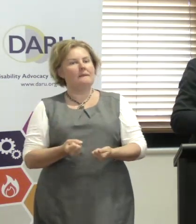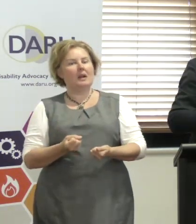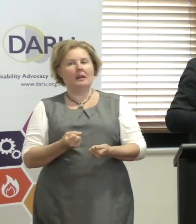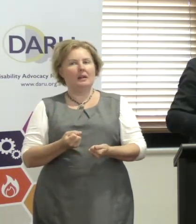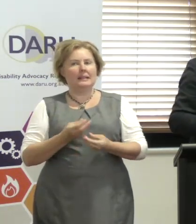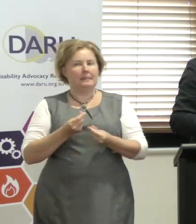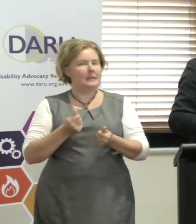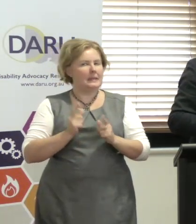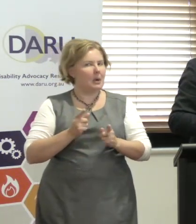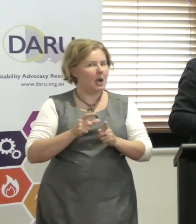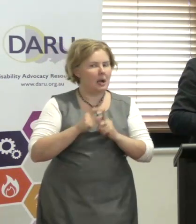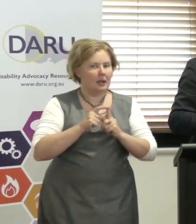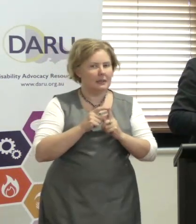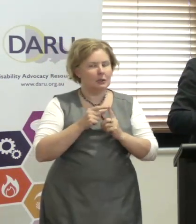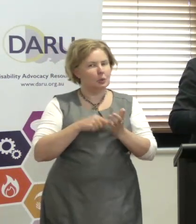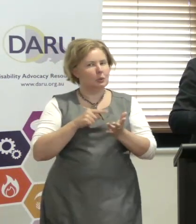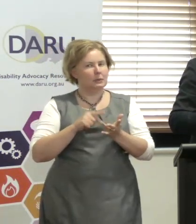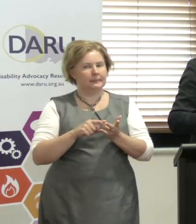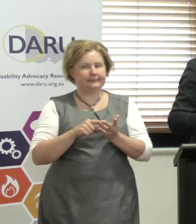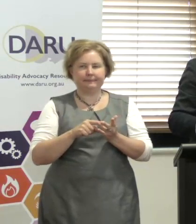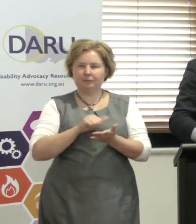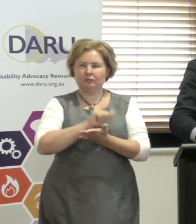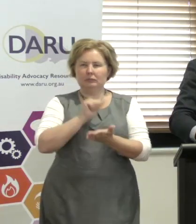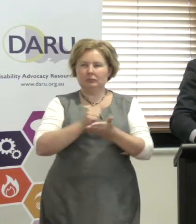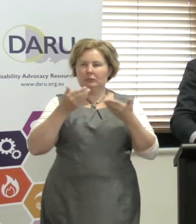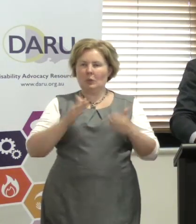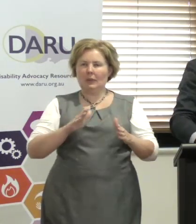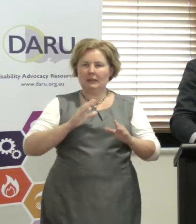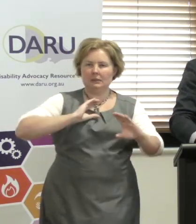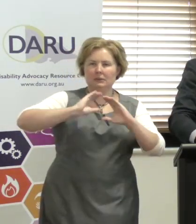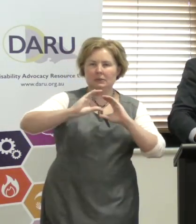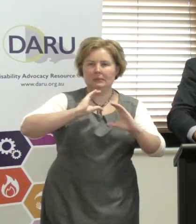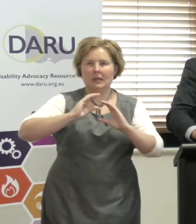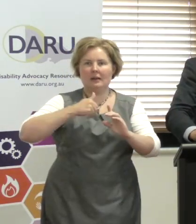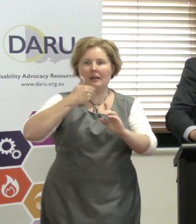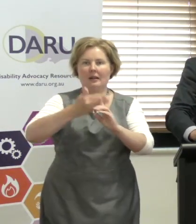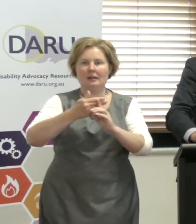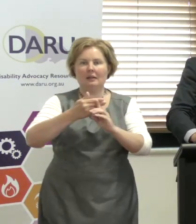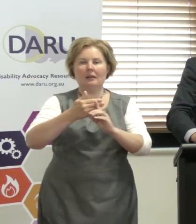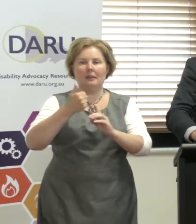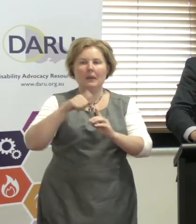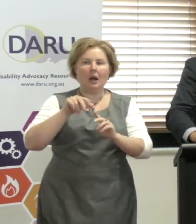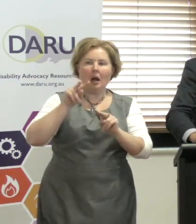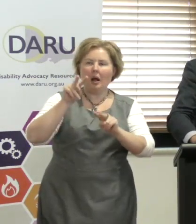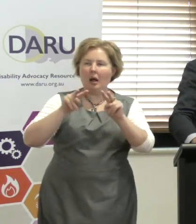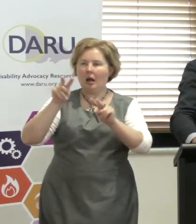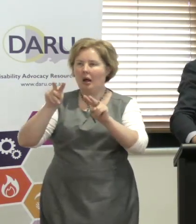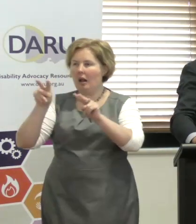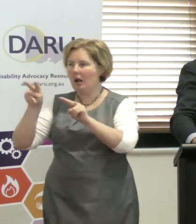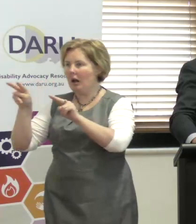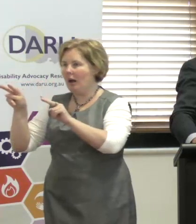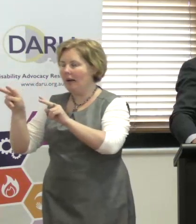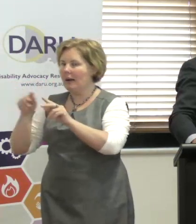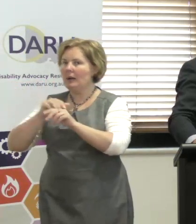to put that into words until you see it, but we've done our best to write that up, and